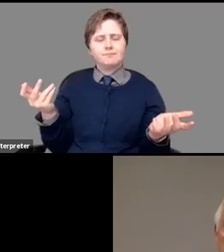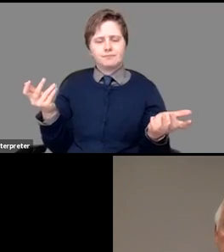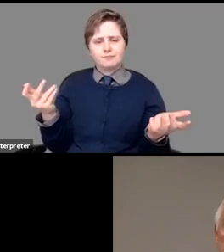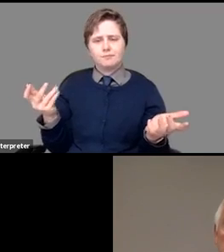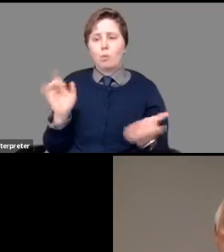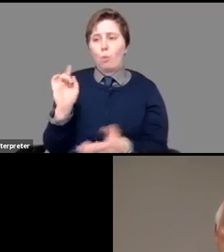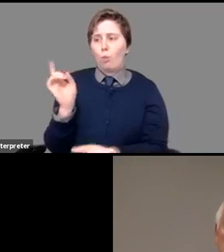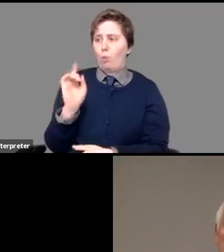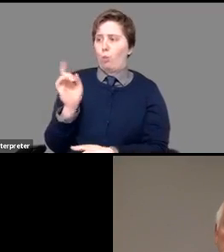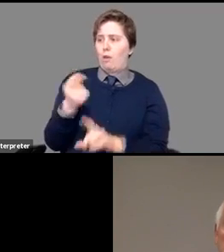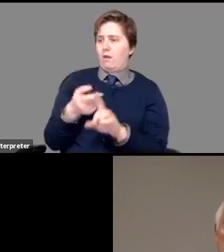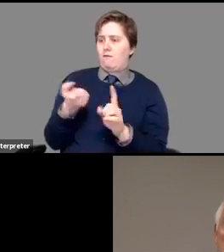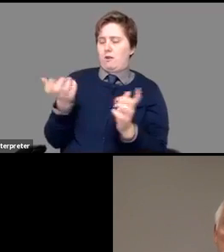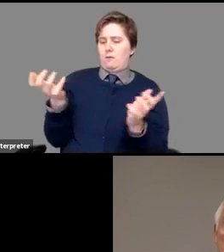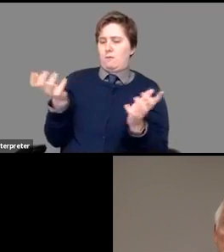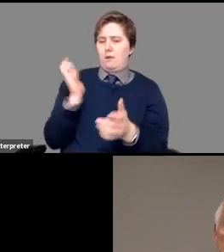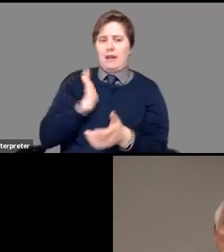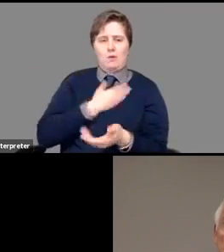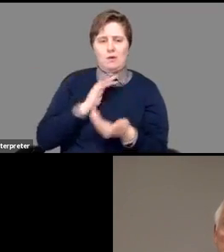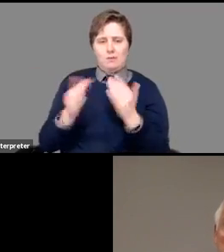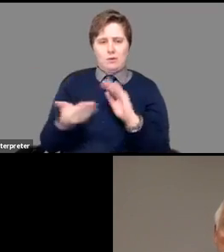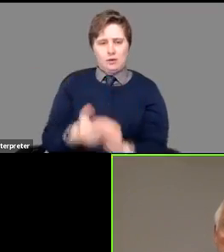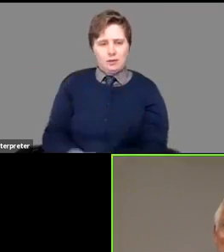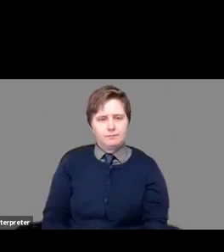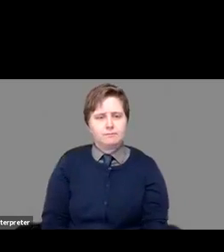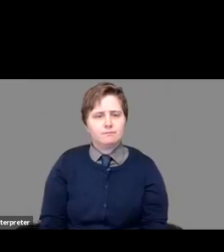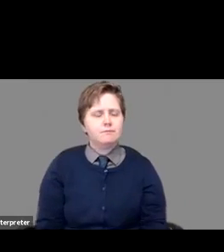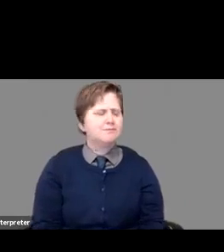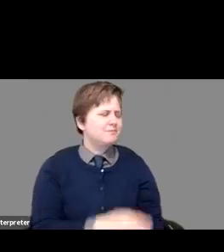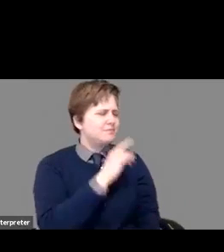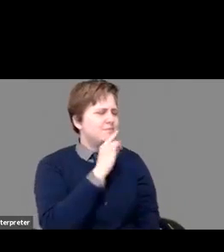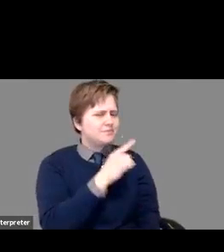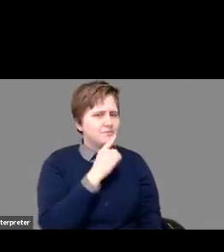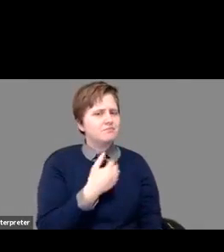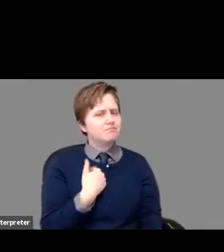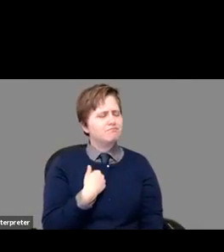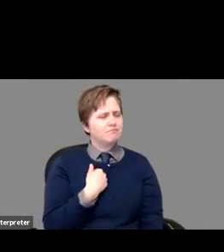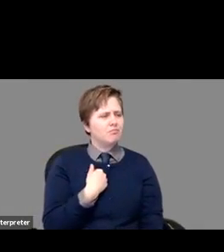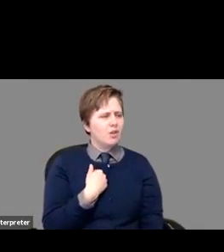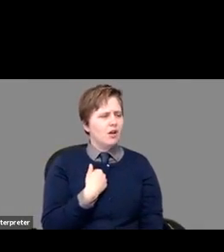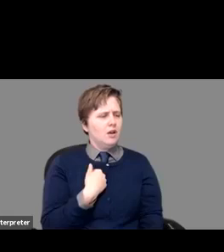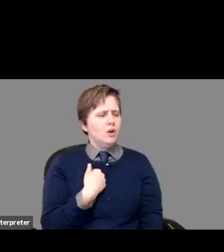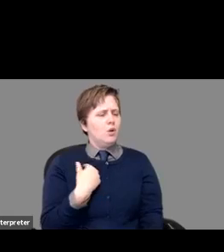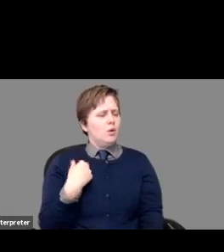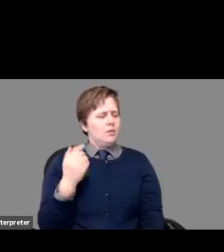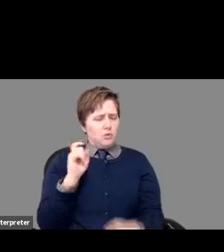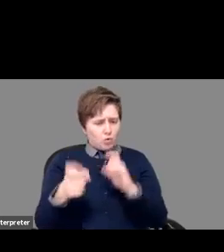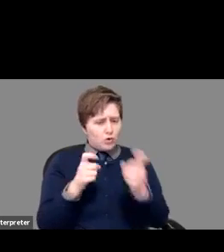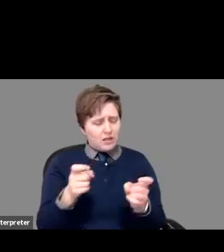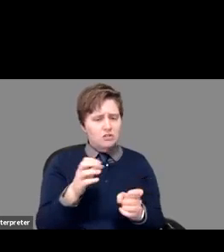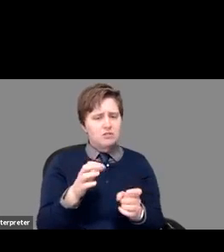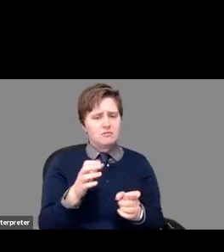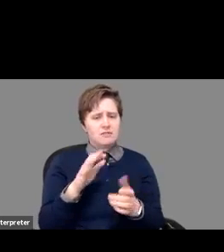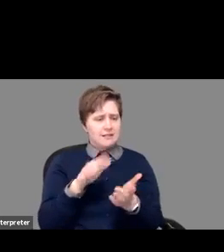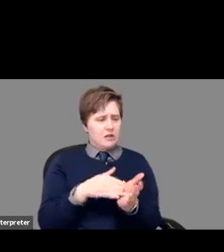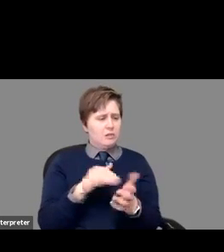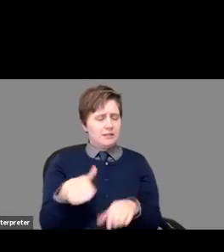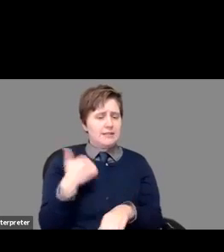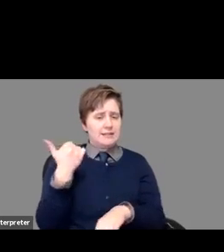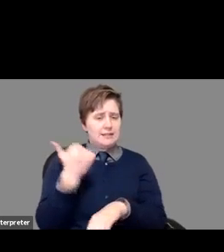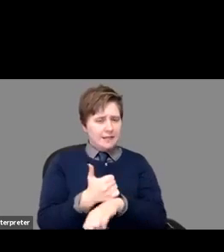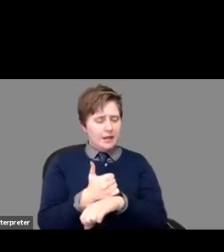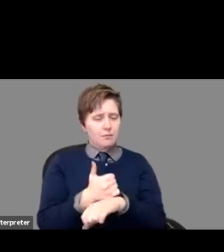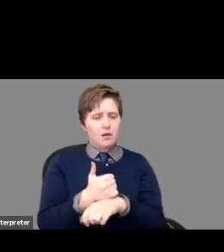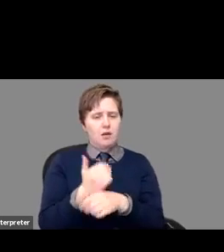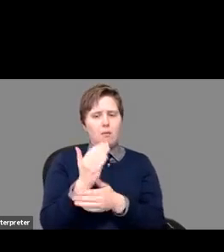where they are coming from in our community. Sure, Chris. The Donations and Distribution Center was set up as a